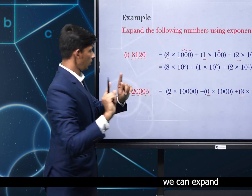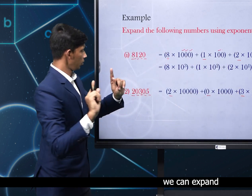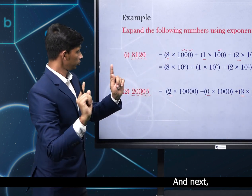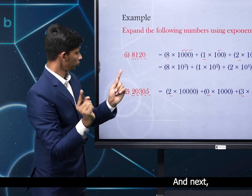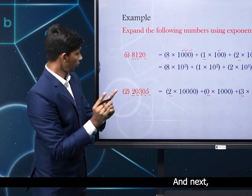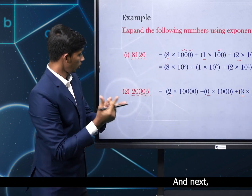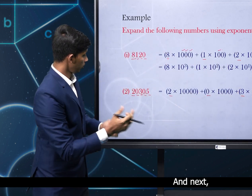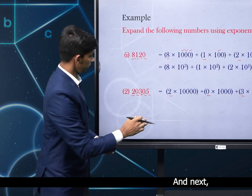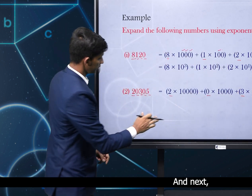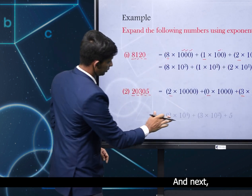and next